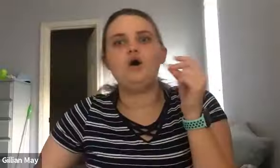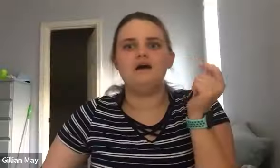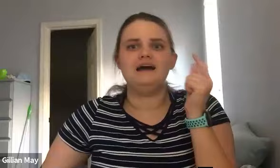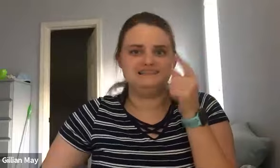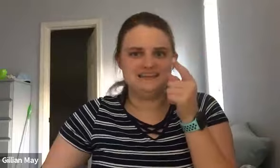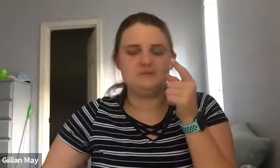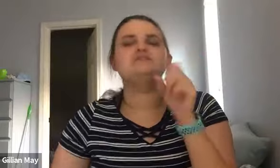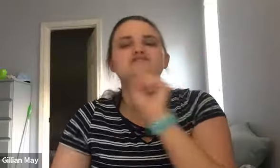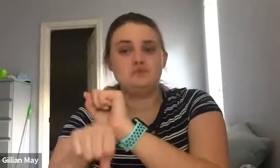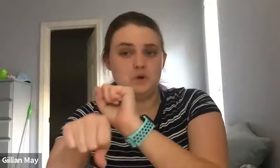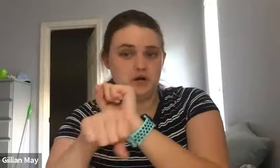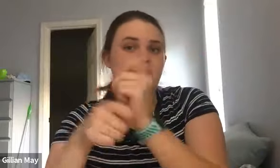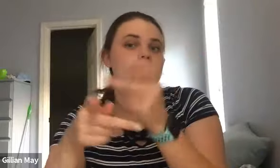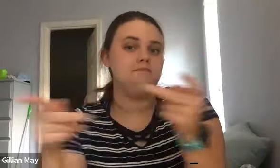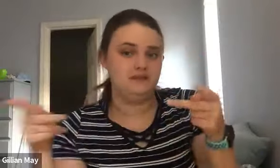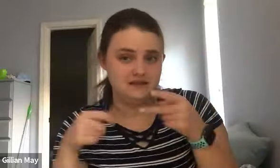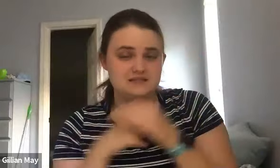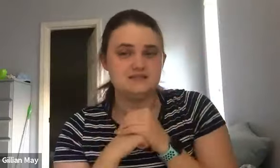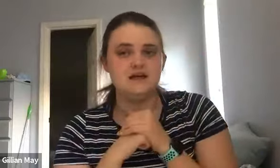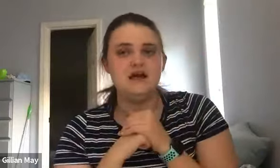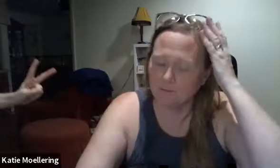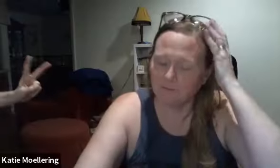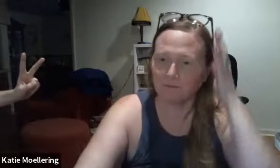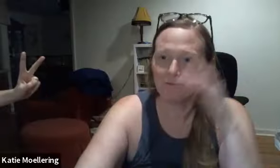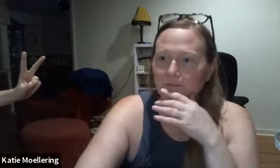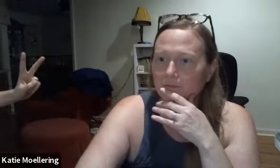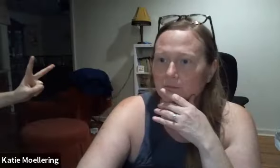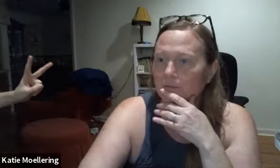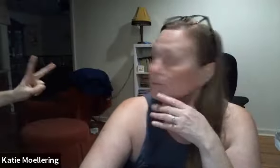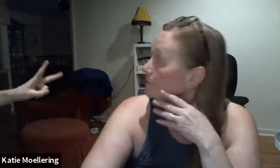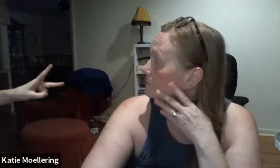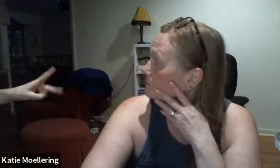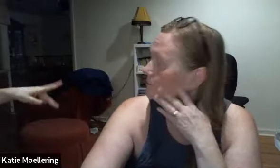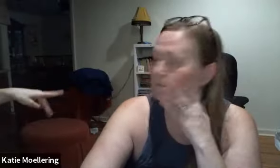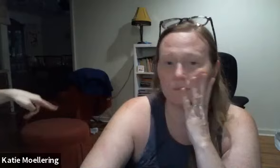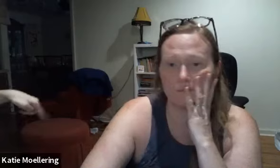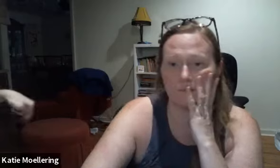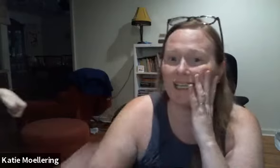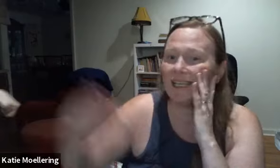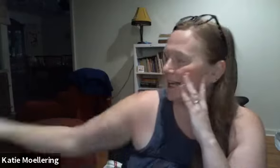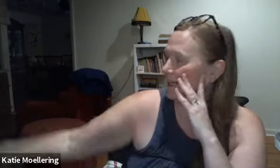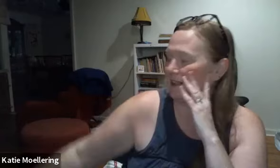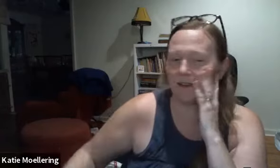I didn't say that one. So workplace. Yes. If you're describing a